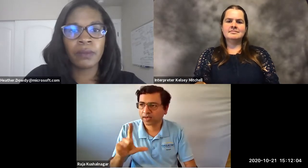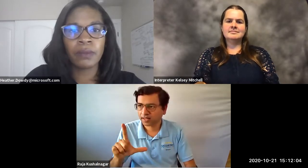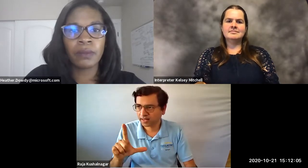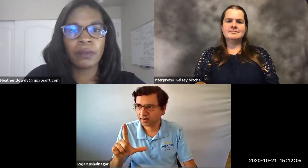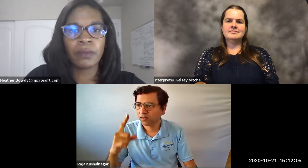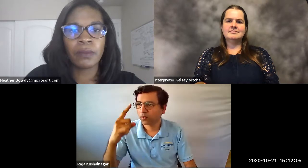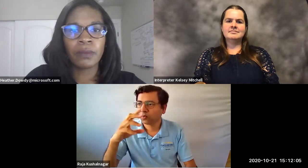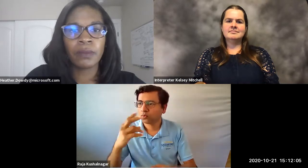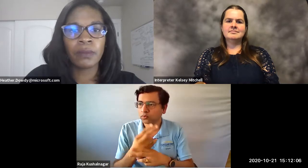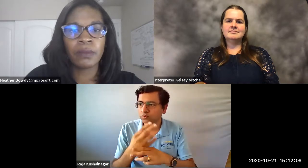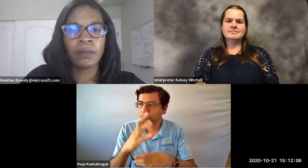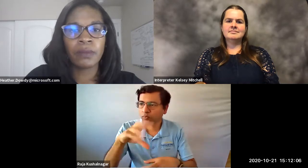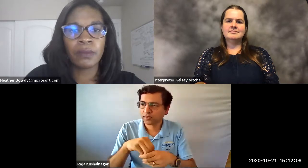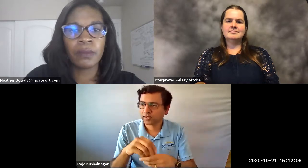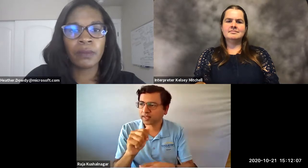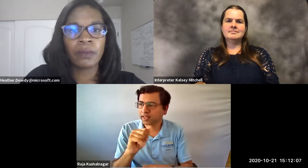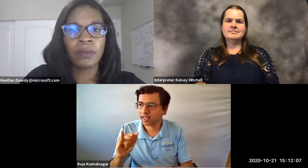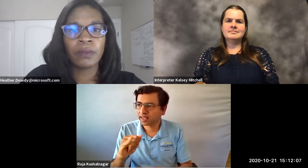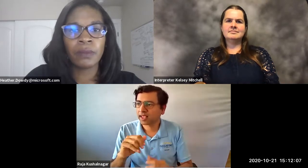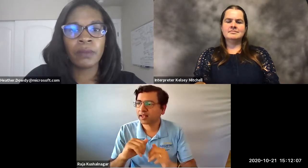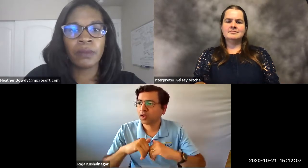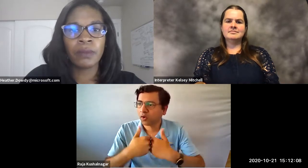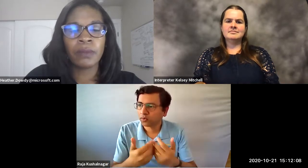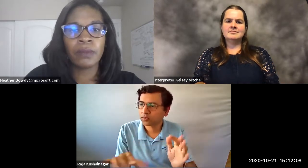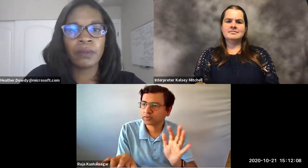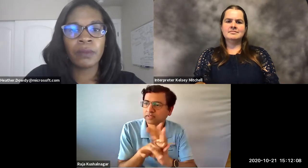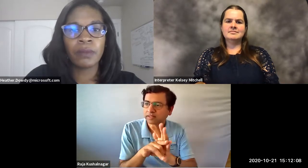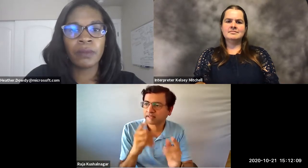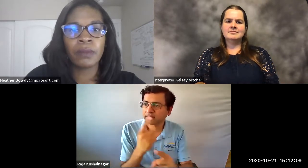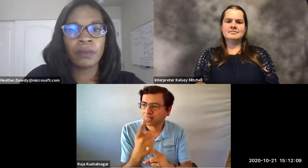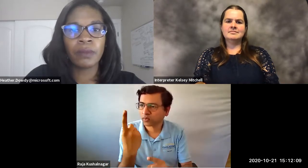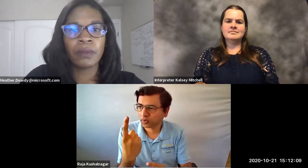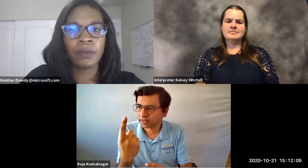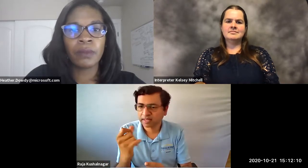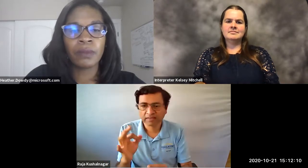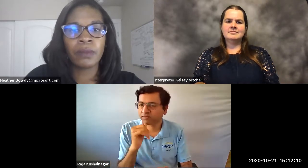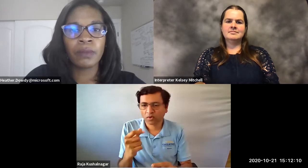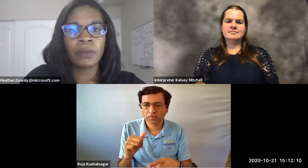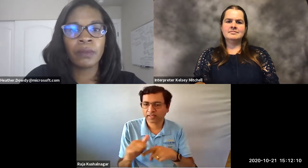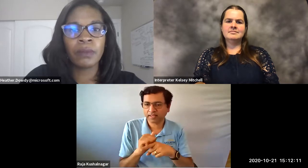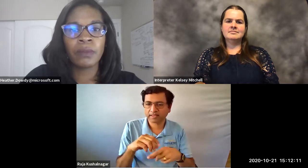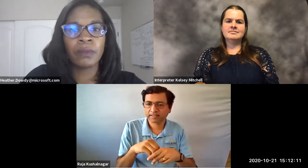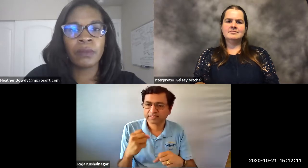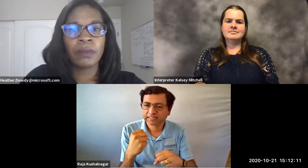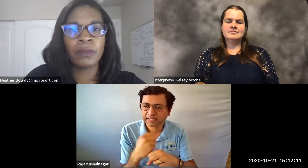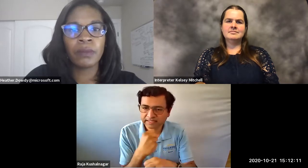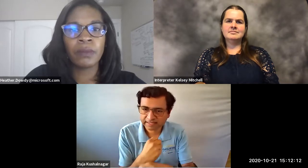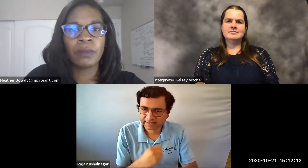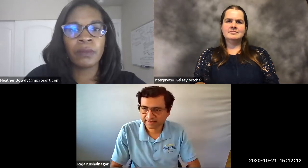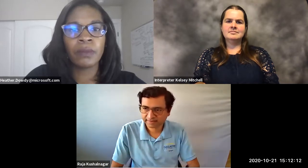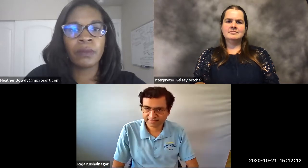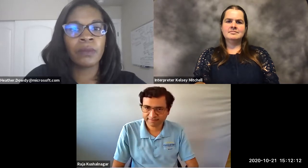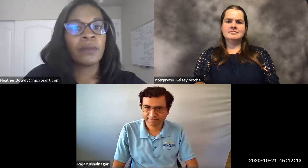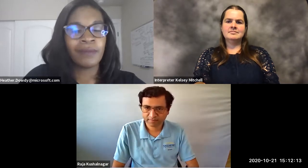learn more about models that are used within the AI context and how to select the right